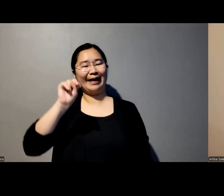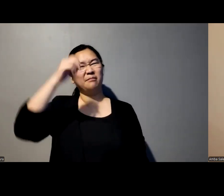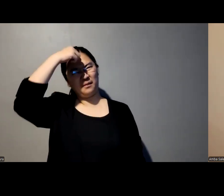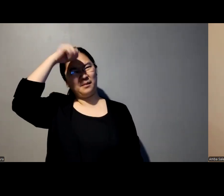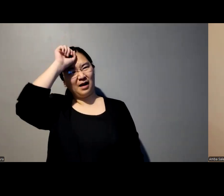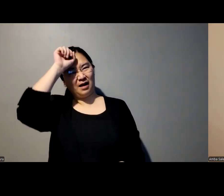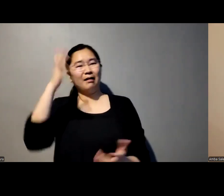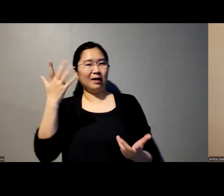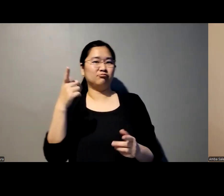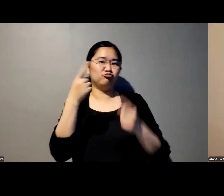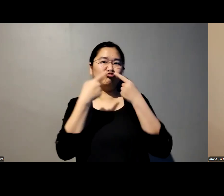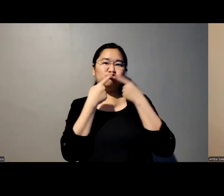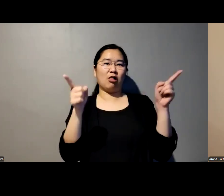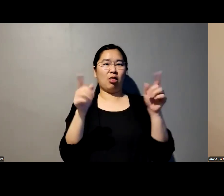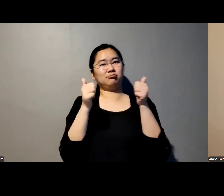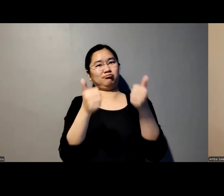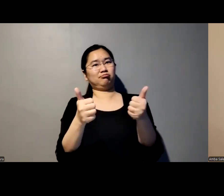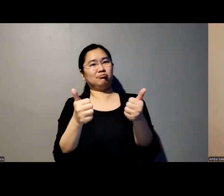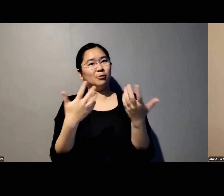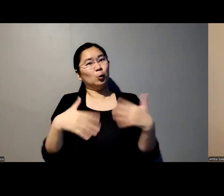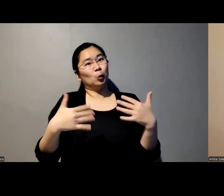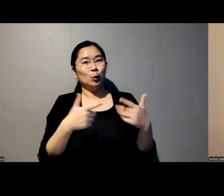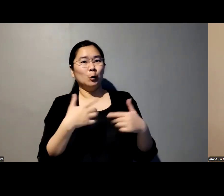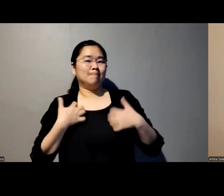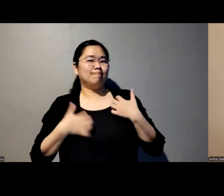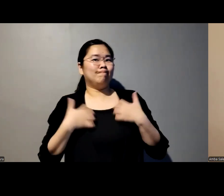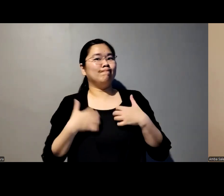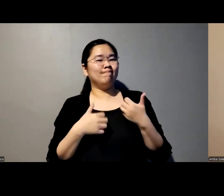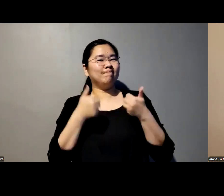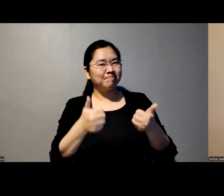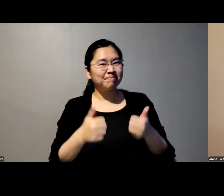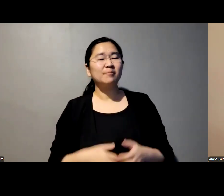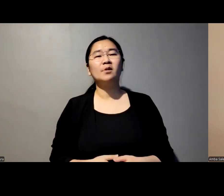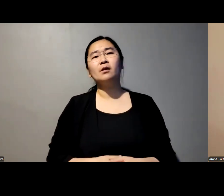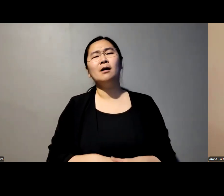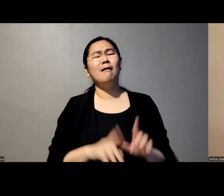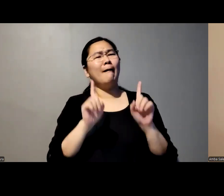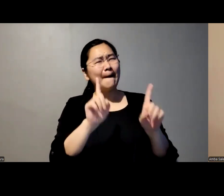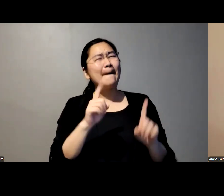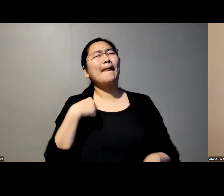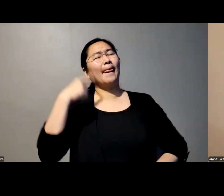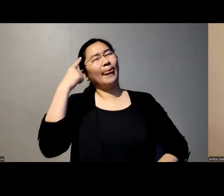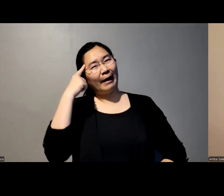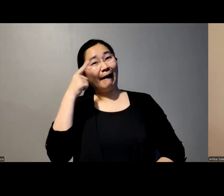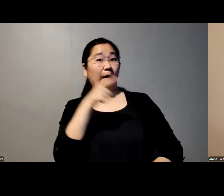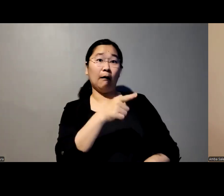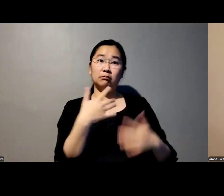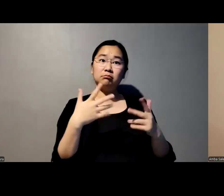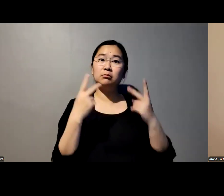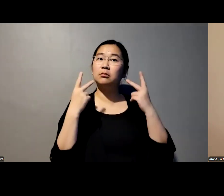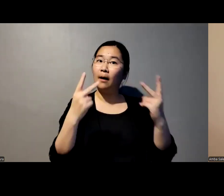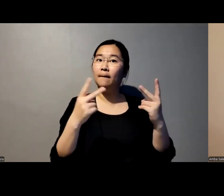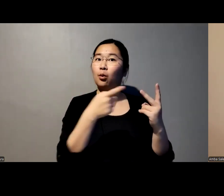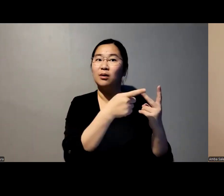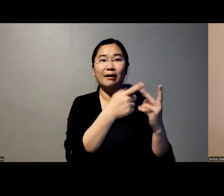supports deinstitutionalization, but in actuality that might not be the case. And kind of linked to that is,